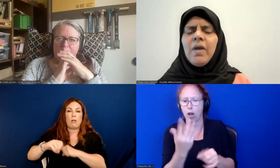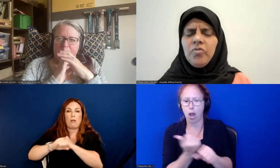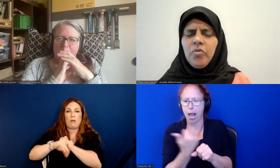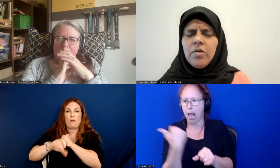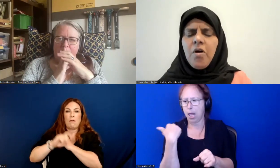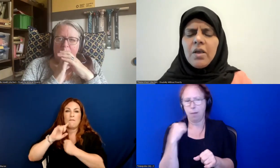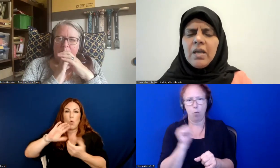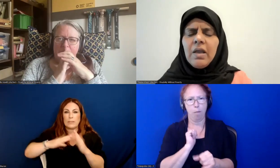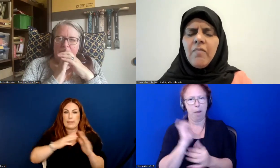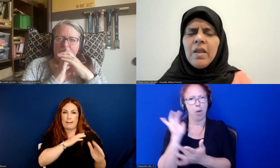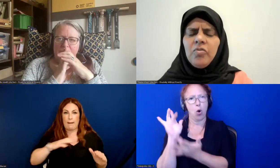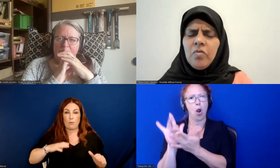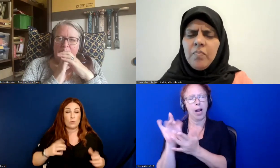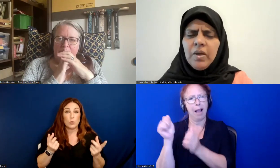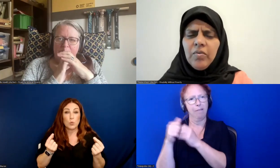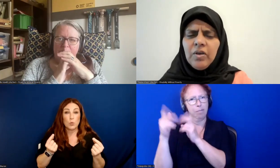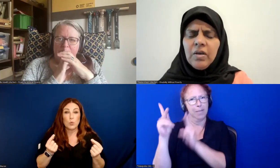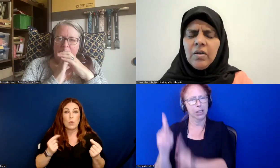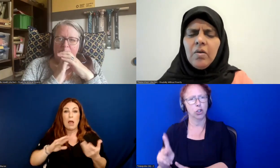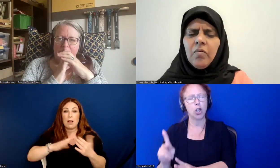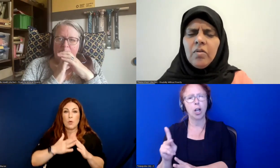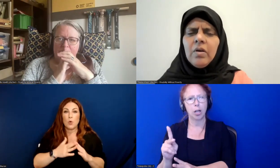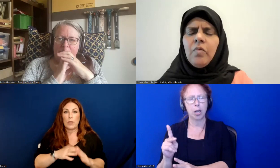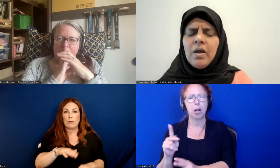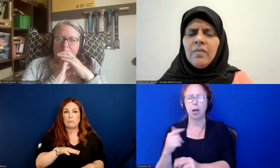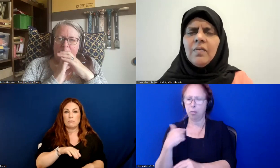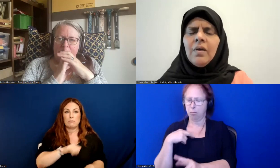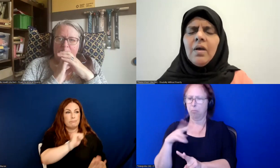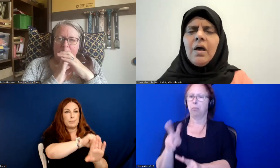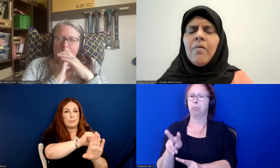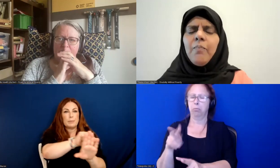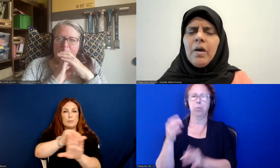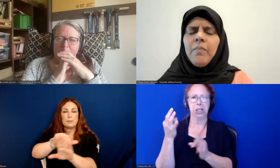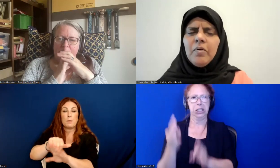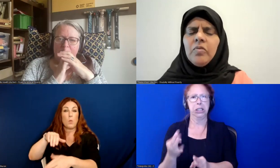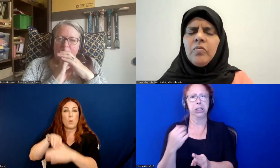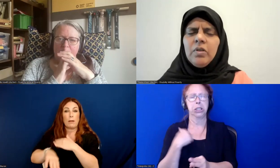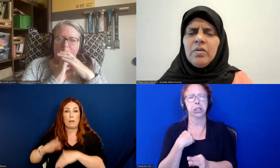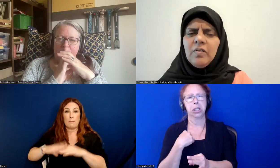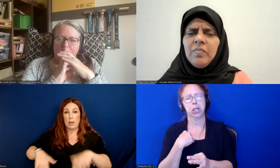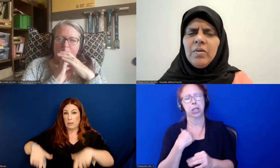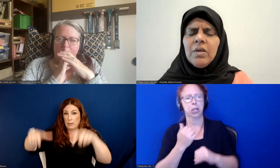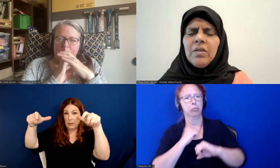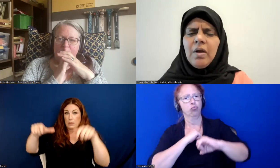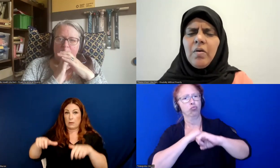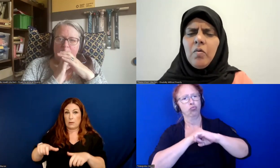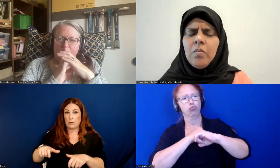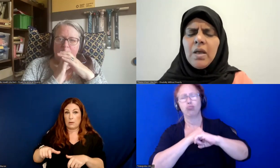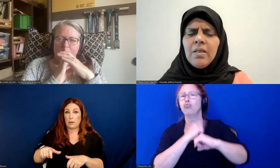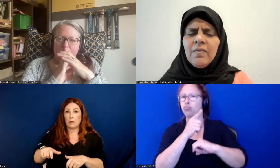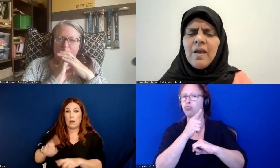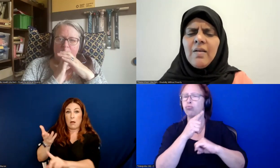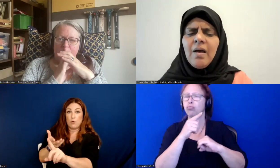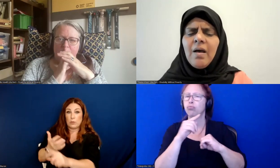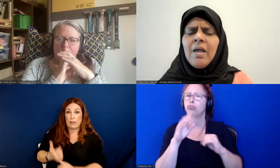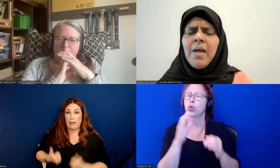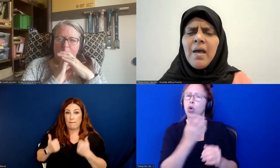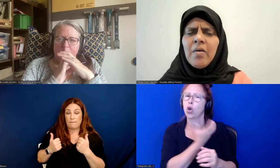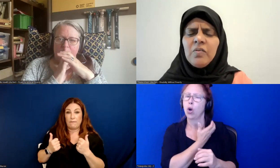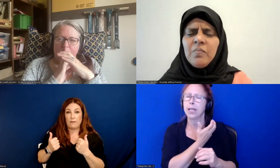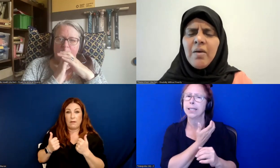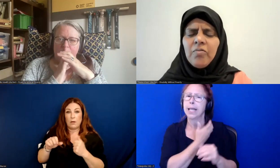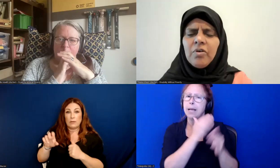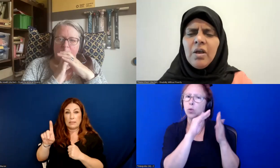and I went door knocking, and I went into a building where there was a person with a disability in their home, and they said,